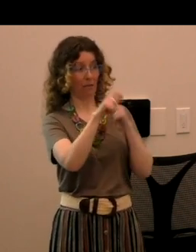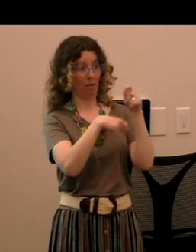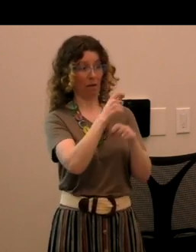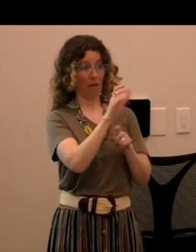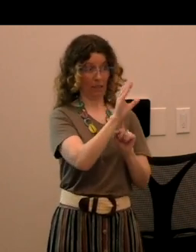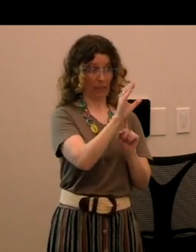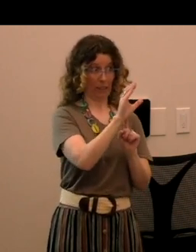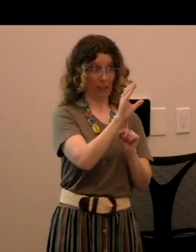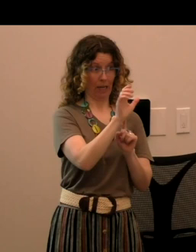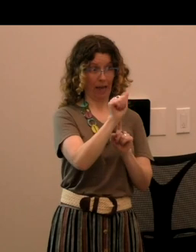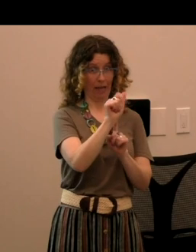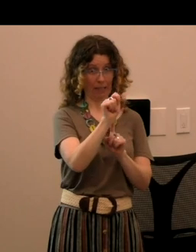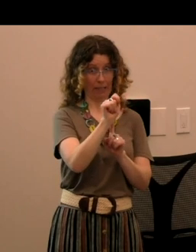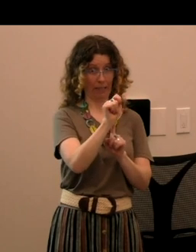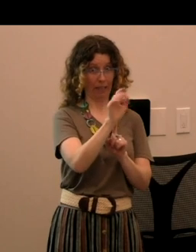example,